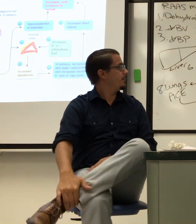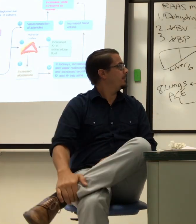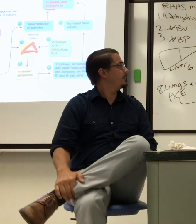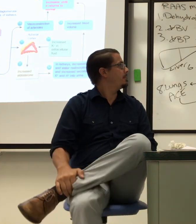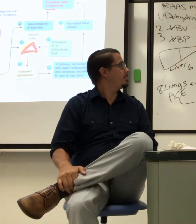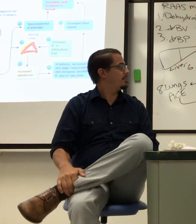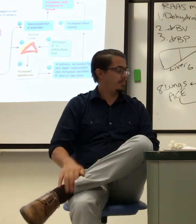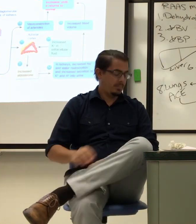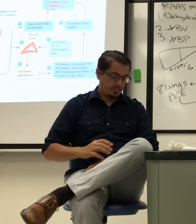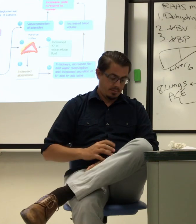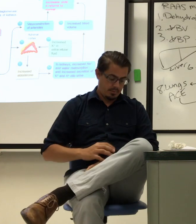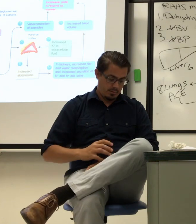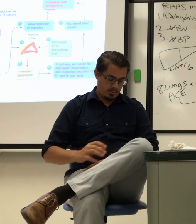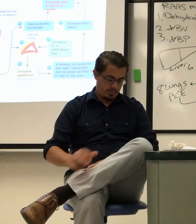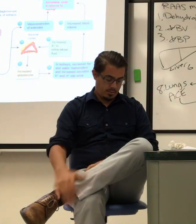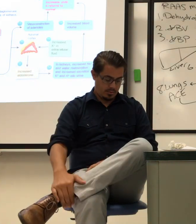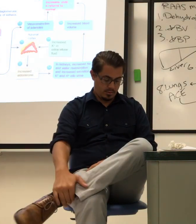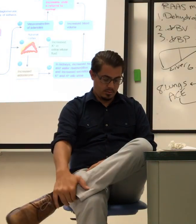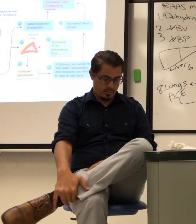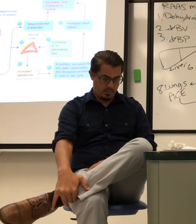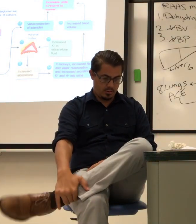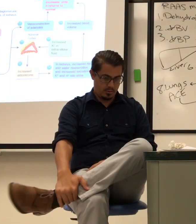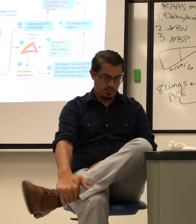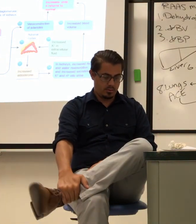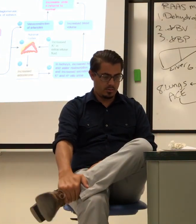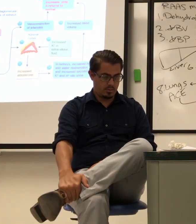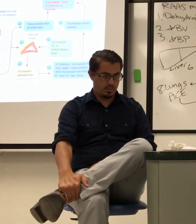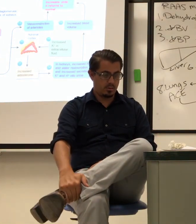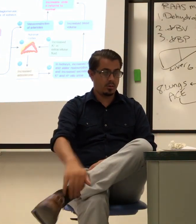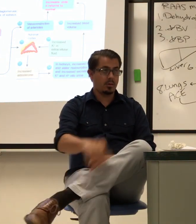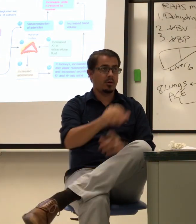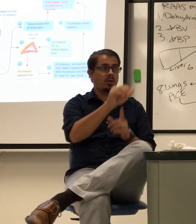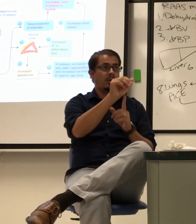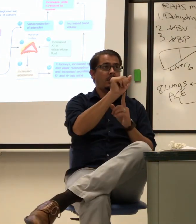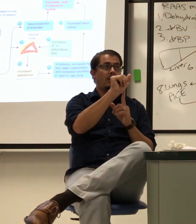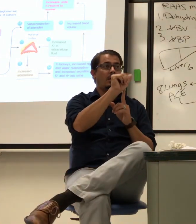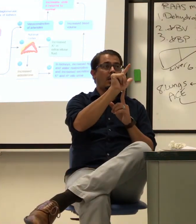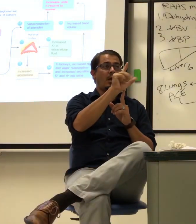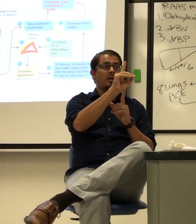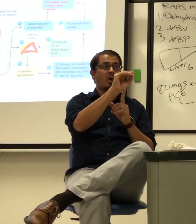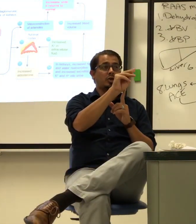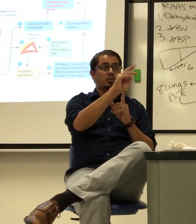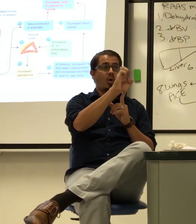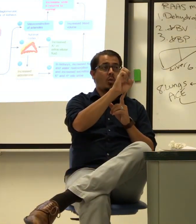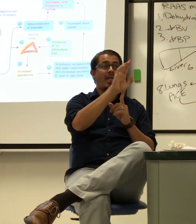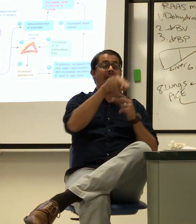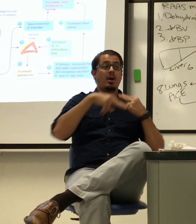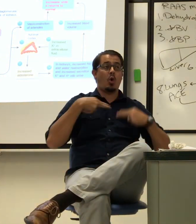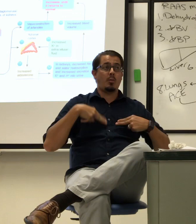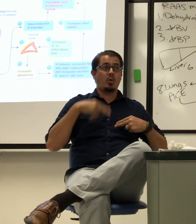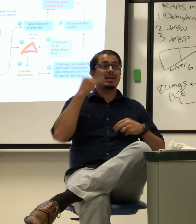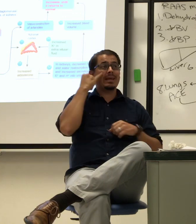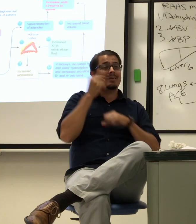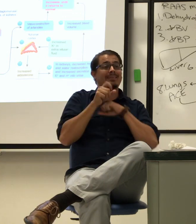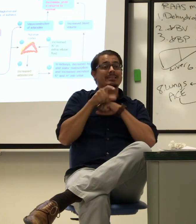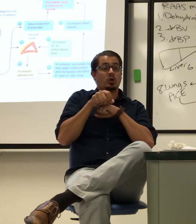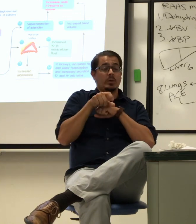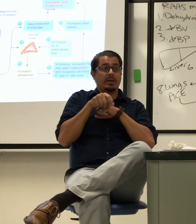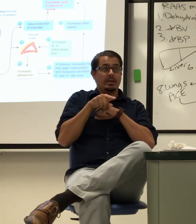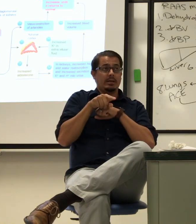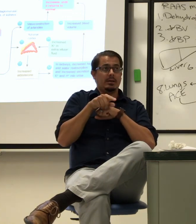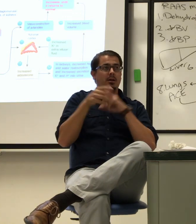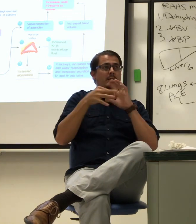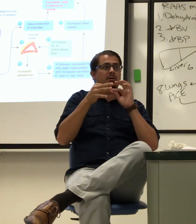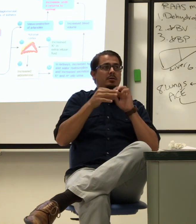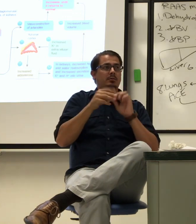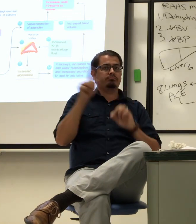Aldosterone is a hormone That when secreted, like I mentioned yesterday, it